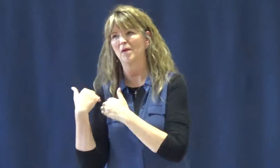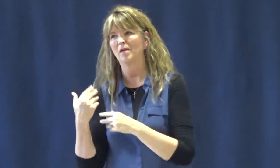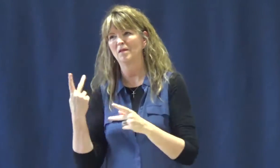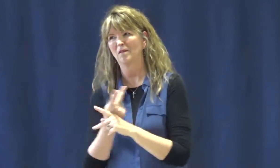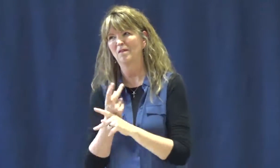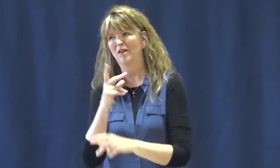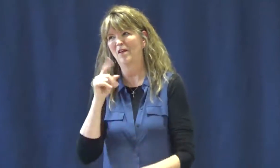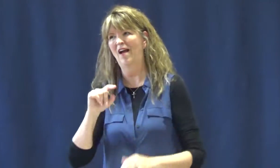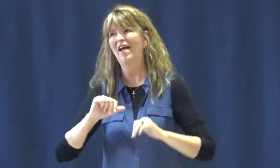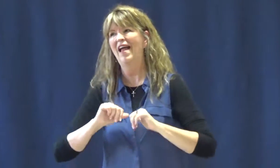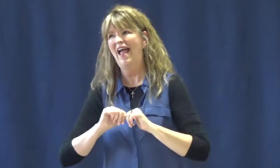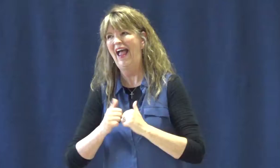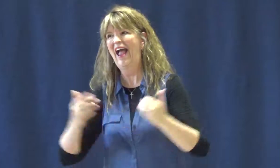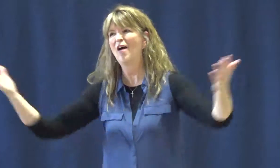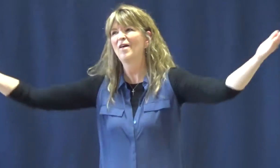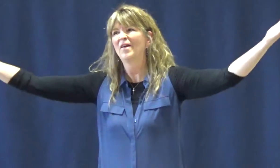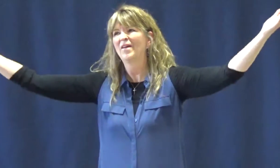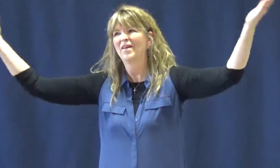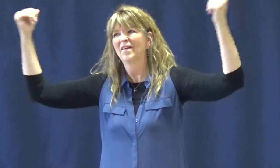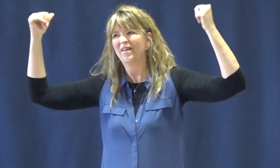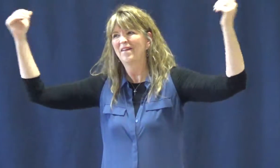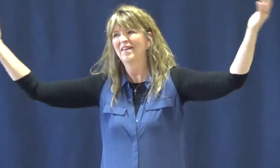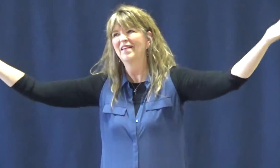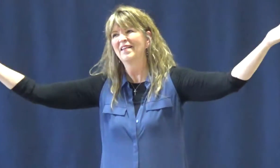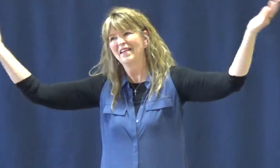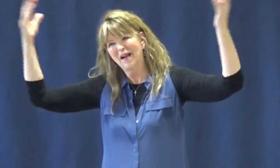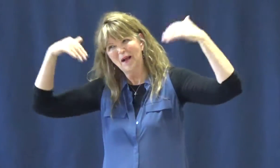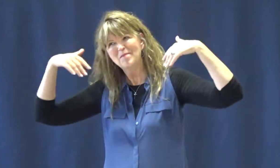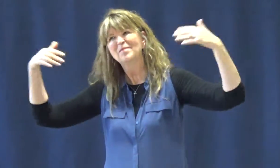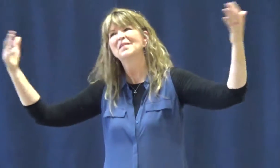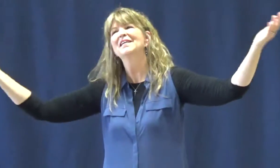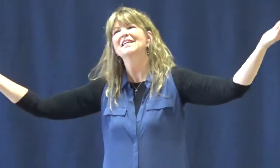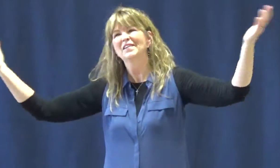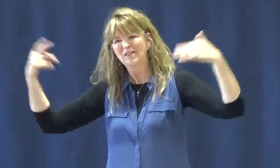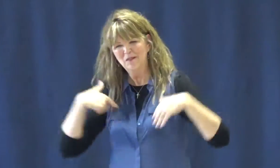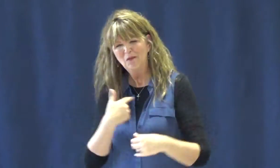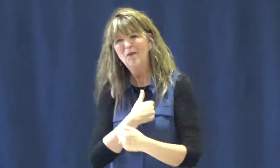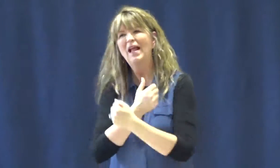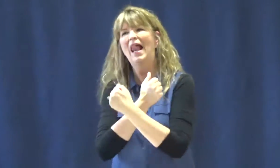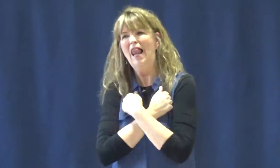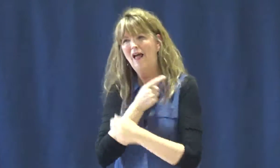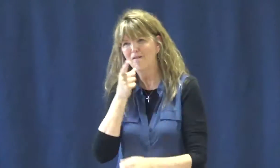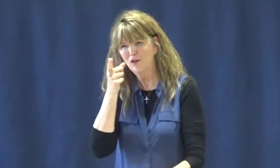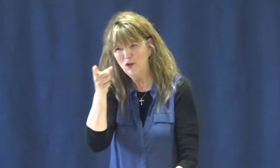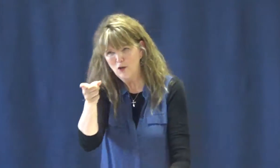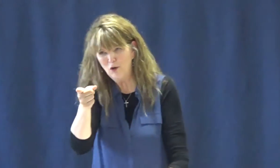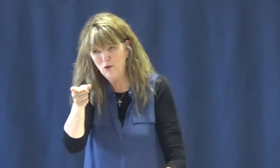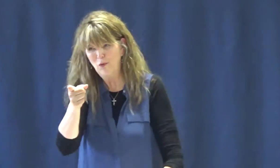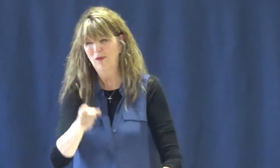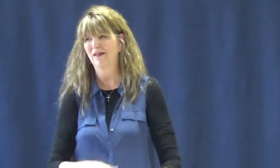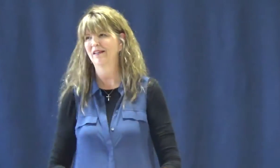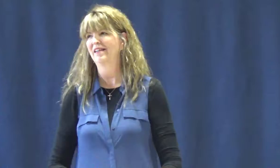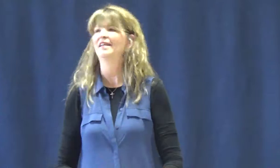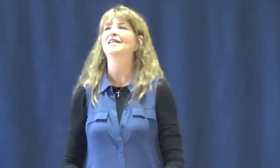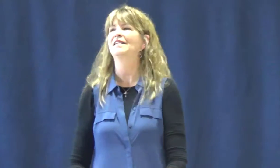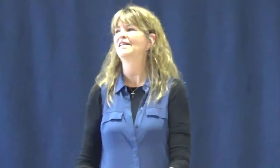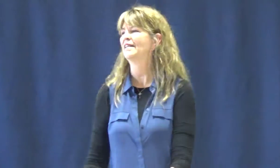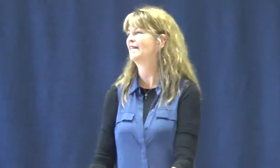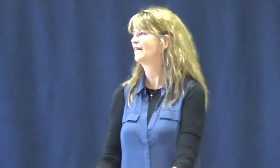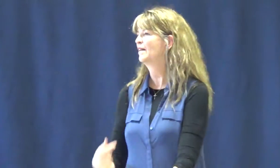deaf people, we need to figure out how to draw them to come to church and for us to say, we love